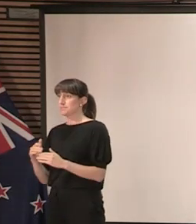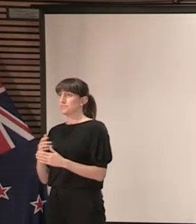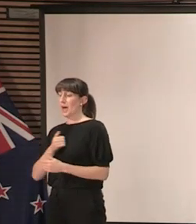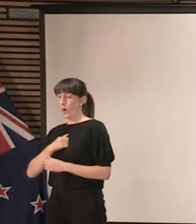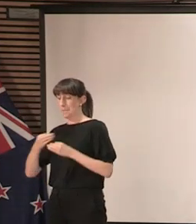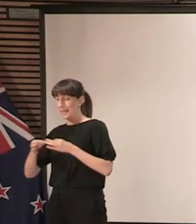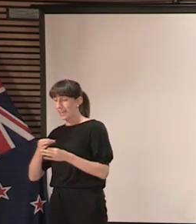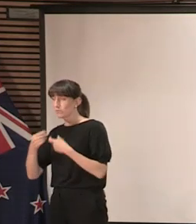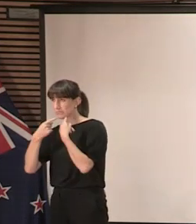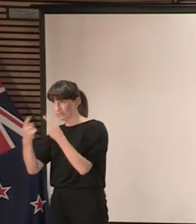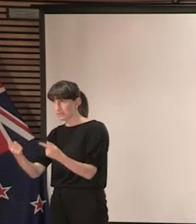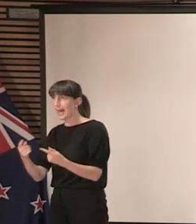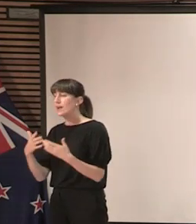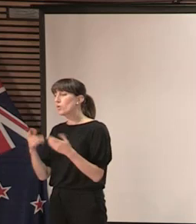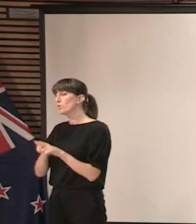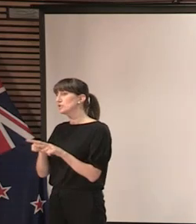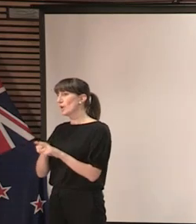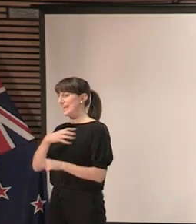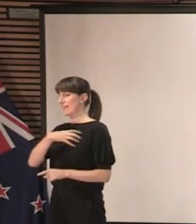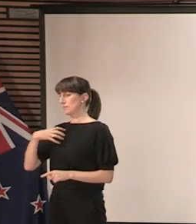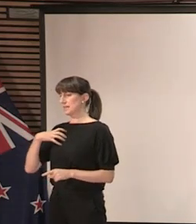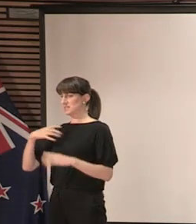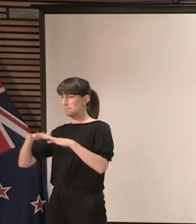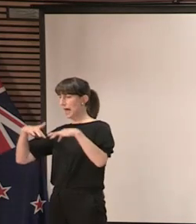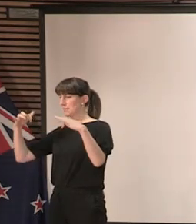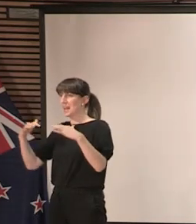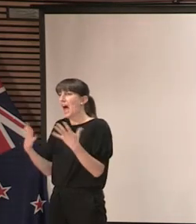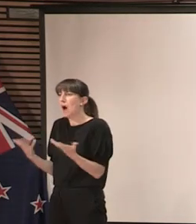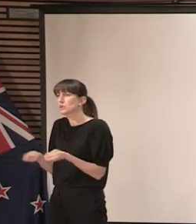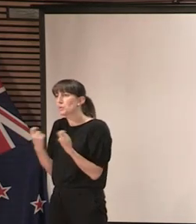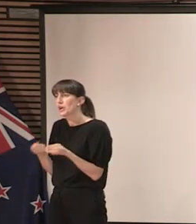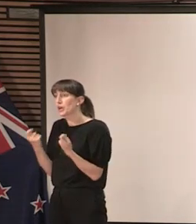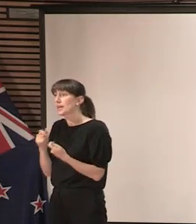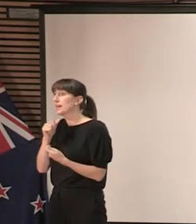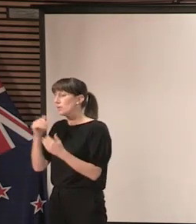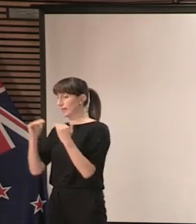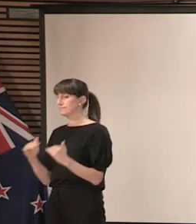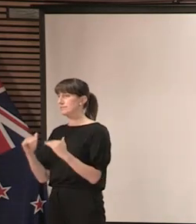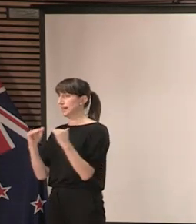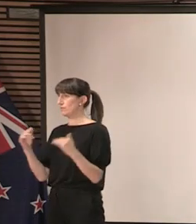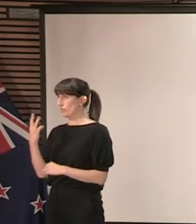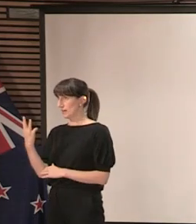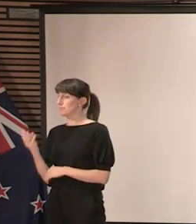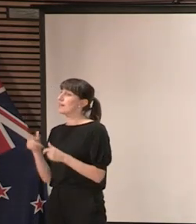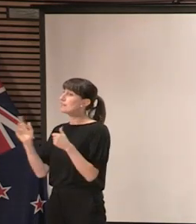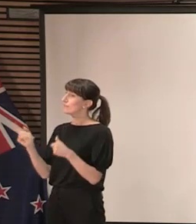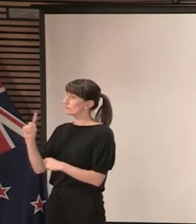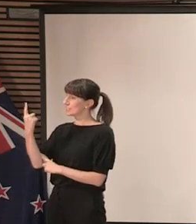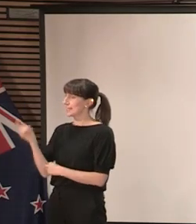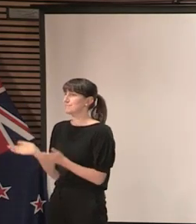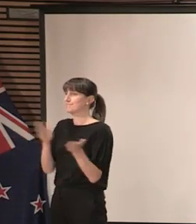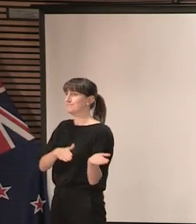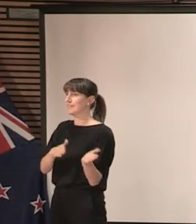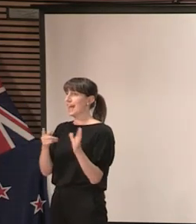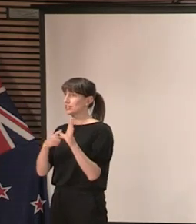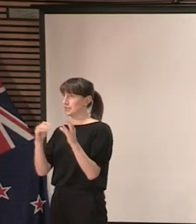may operate under level 3. But first I'll hand over to the Director-General of Health to give you his usual update. Thank you, Minister. Kia